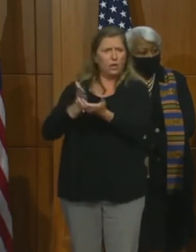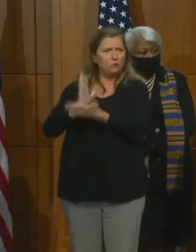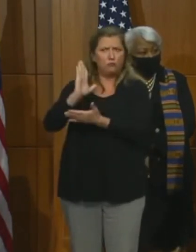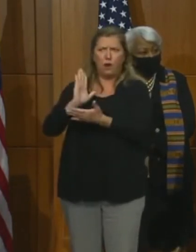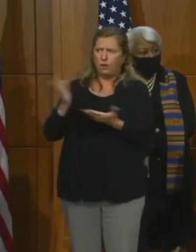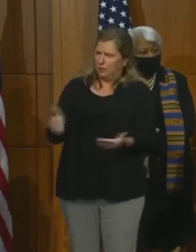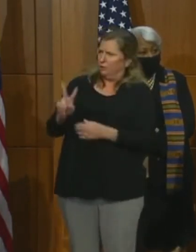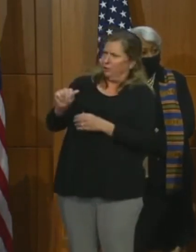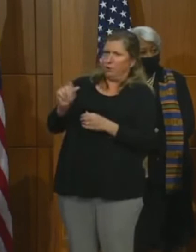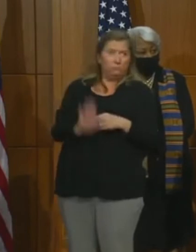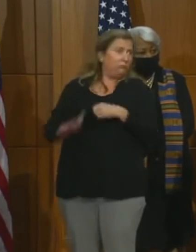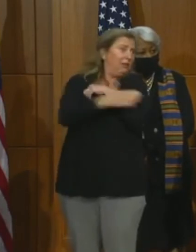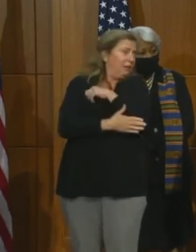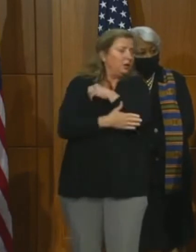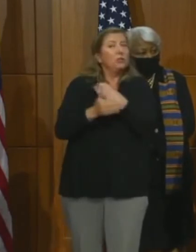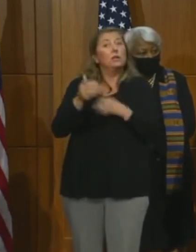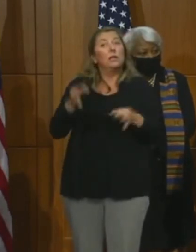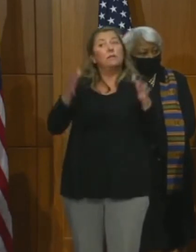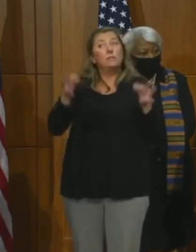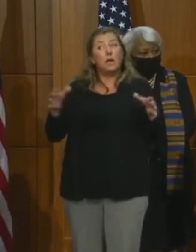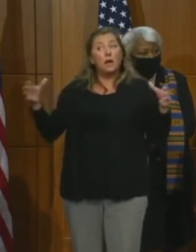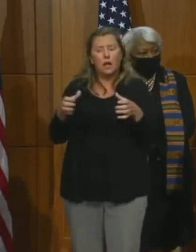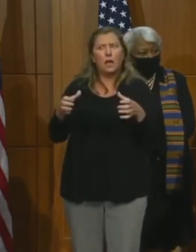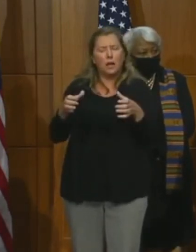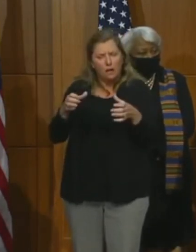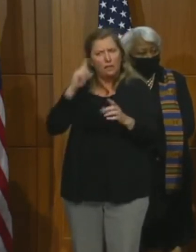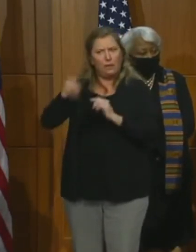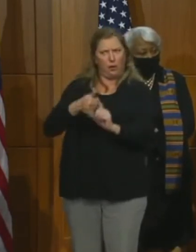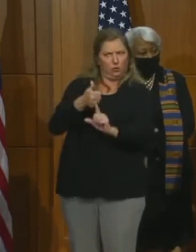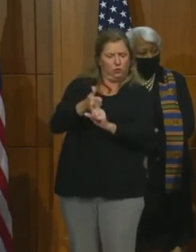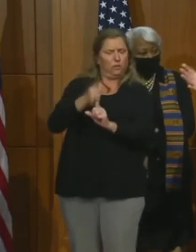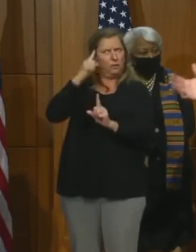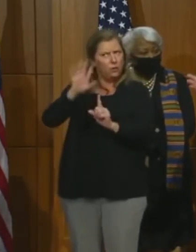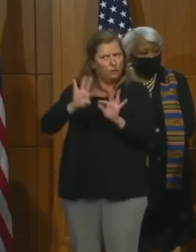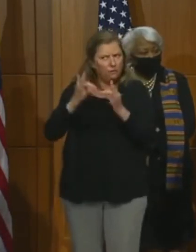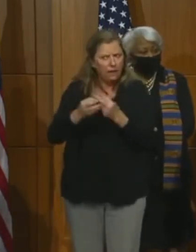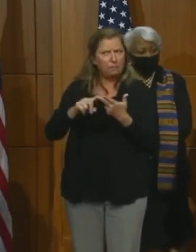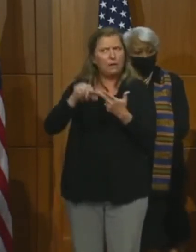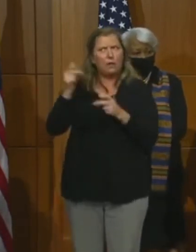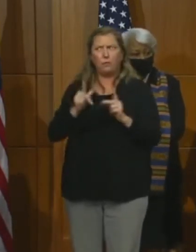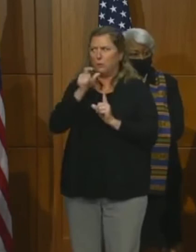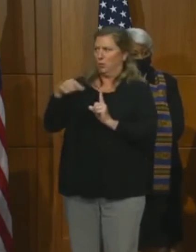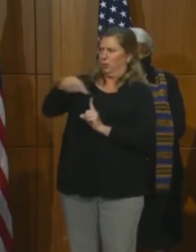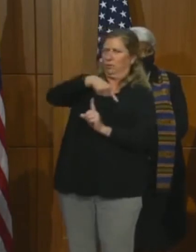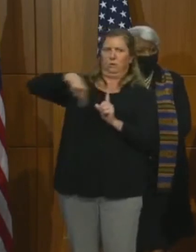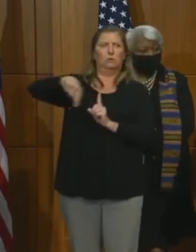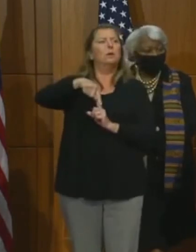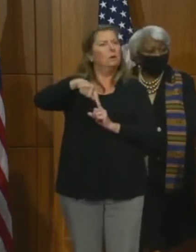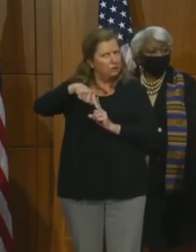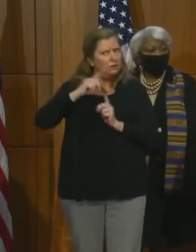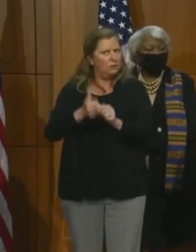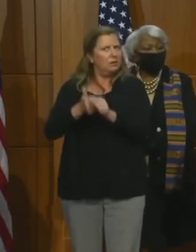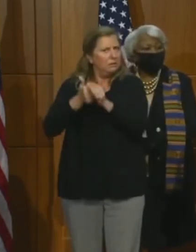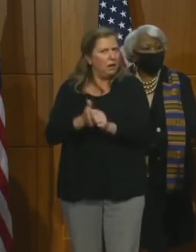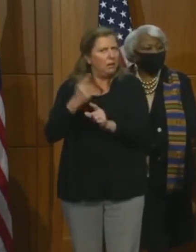country, to please think about themselves, think about their families, think about others who are around them, and